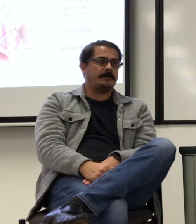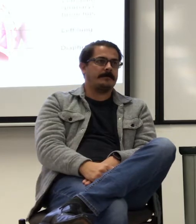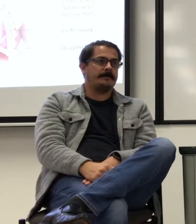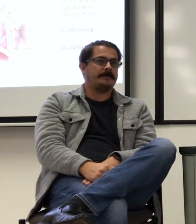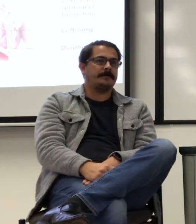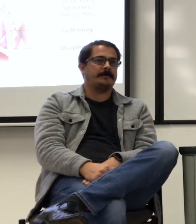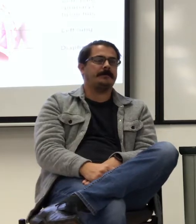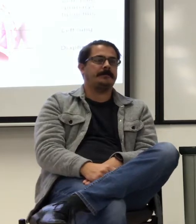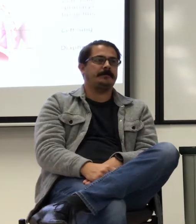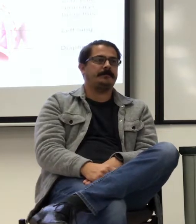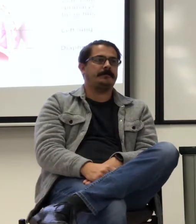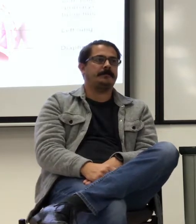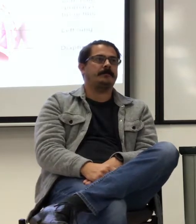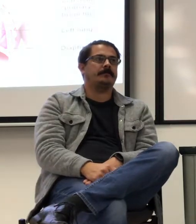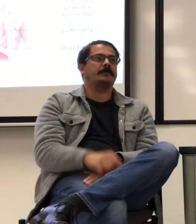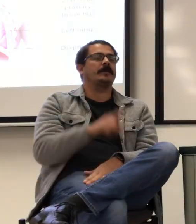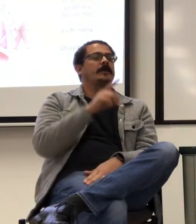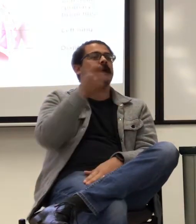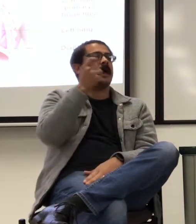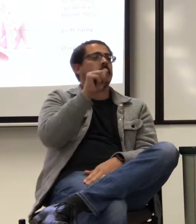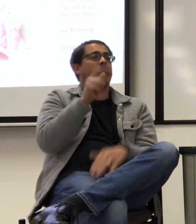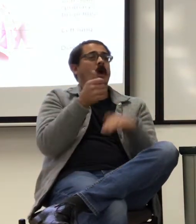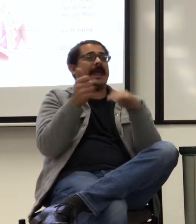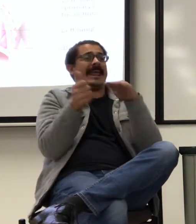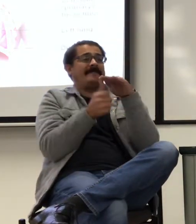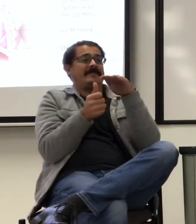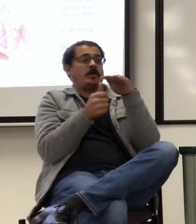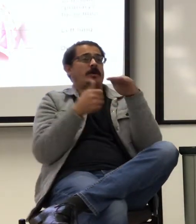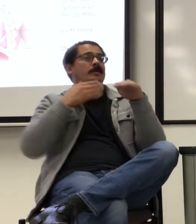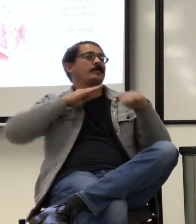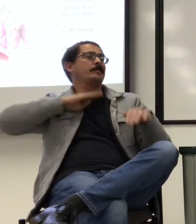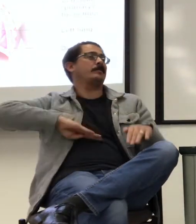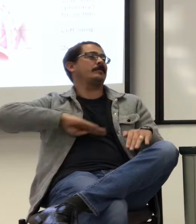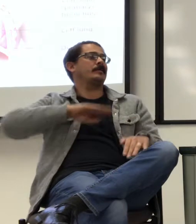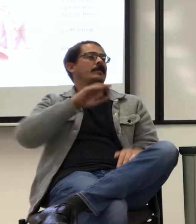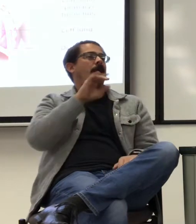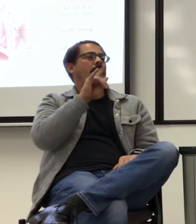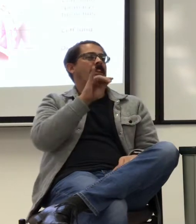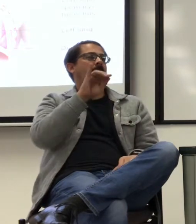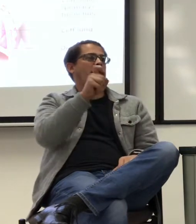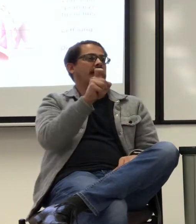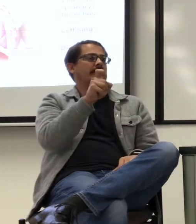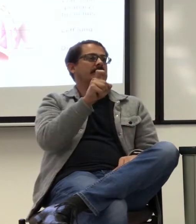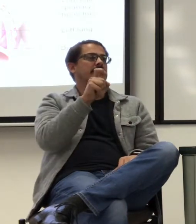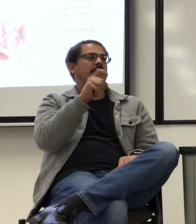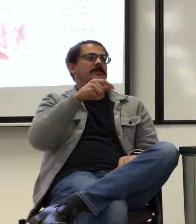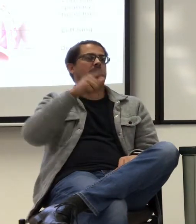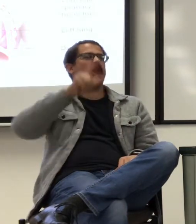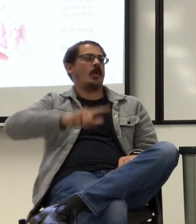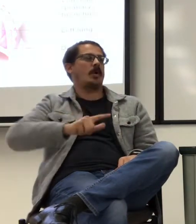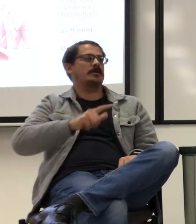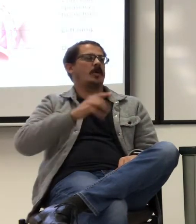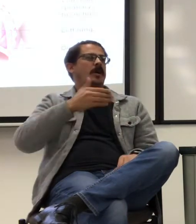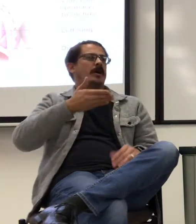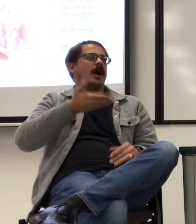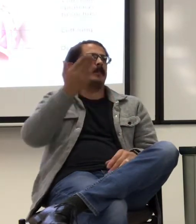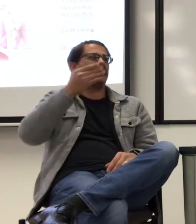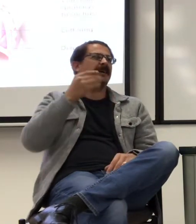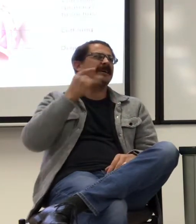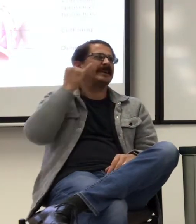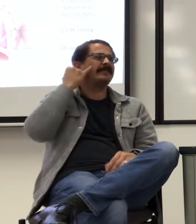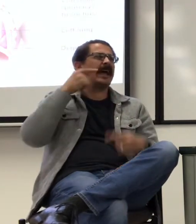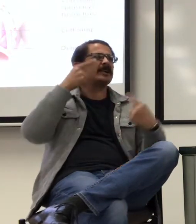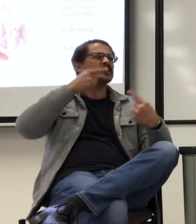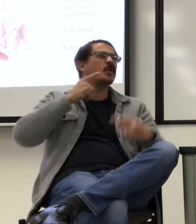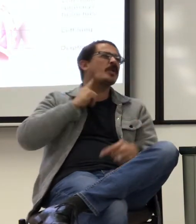So anywhere inferior to the larynx is pretty much lower respiratory tract. So upper respiratory tract, that's when you have like a sore throat or a head